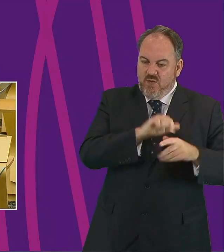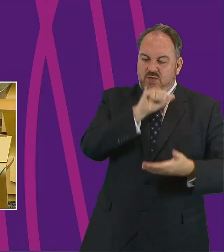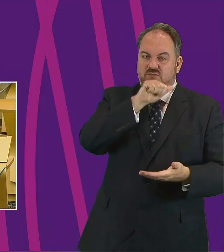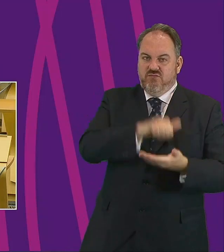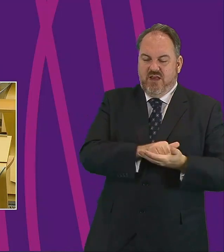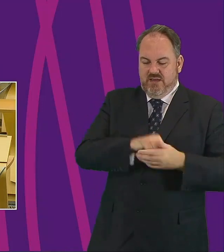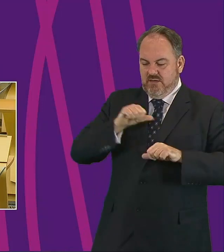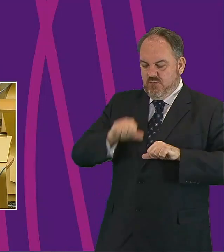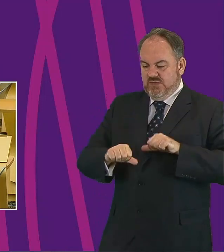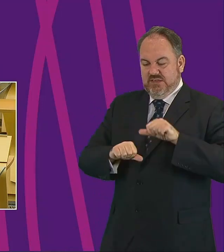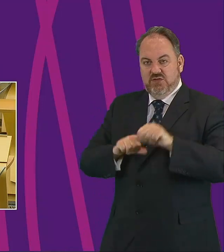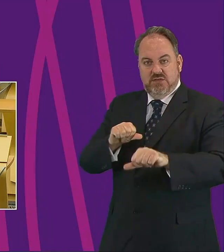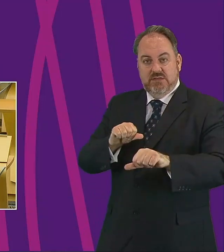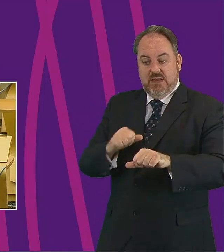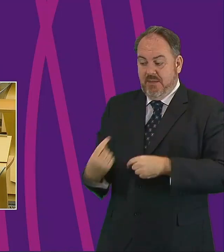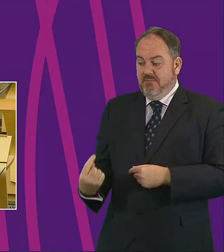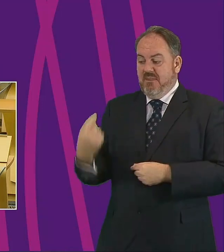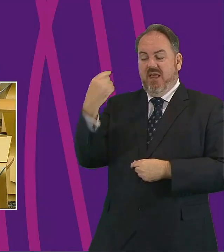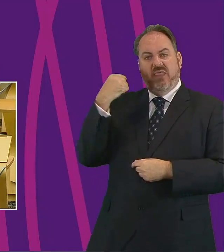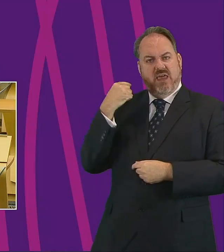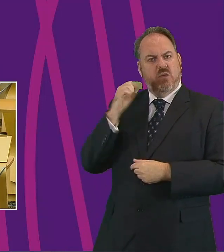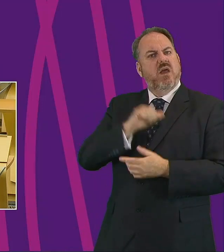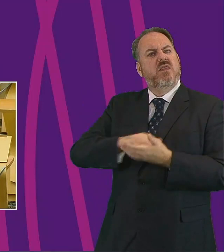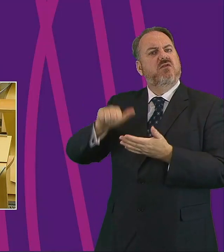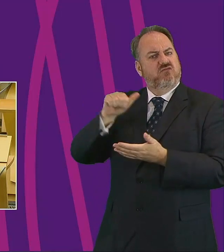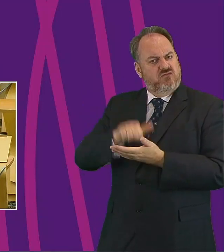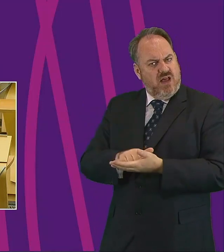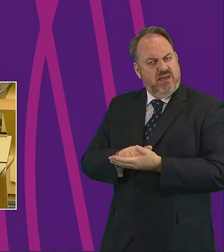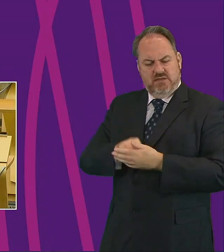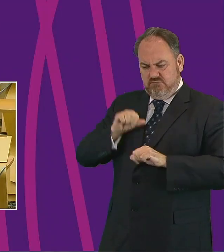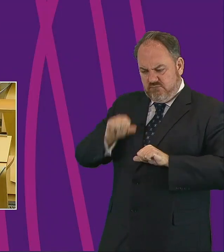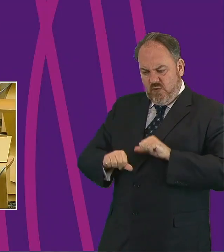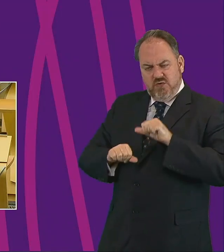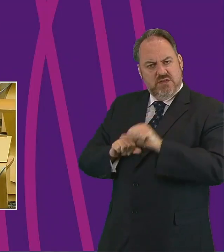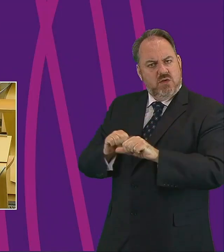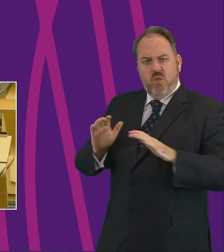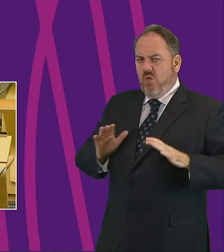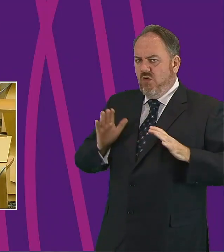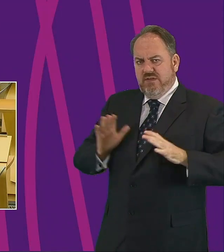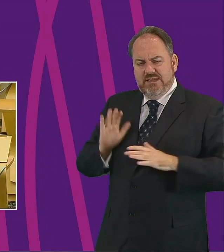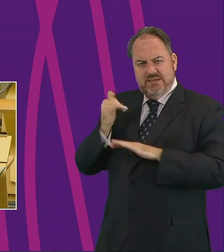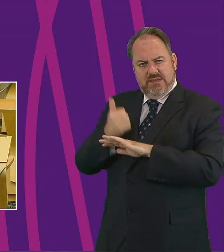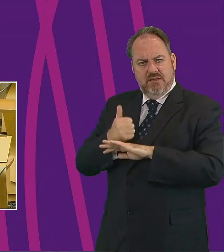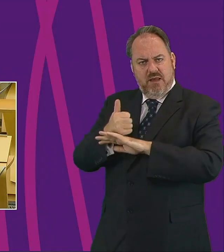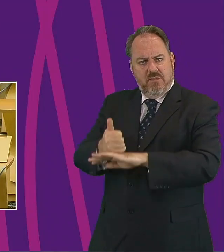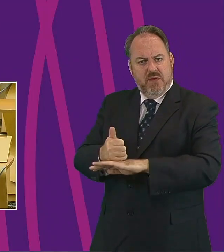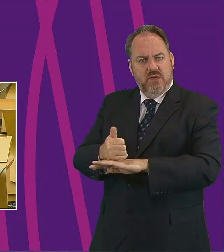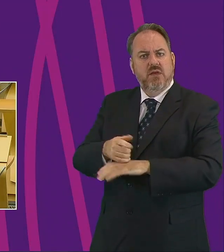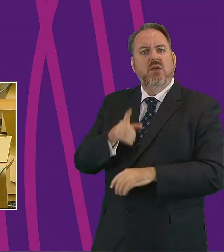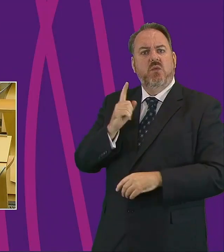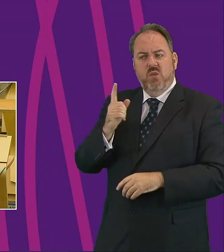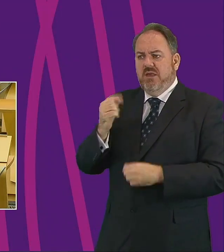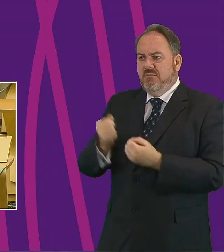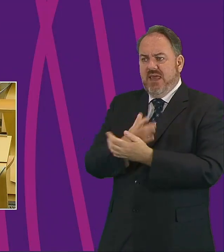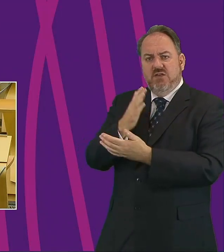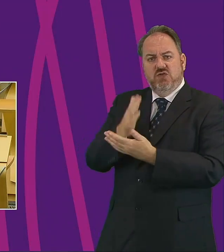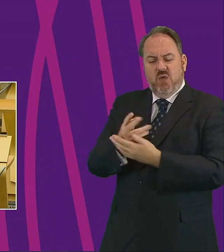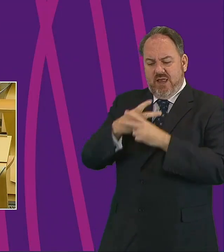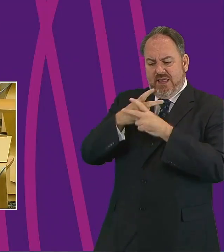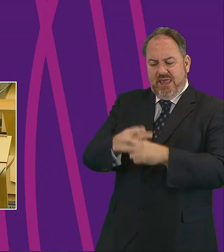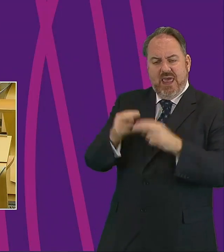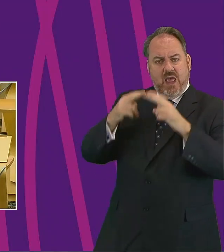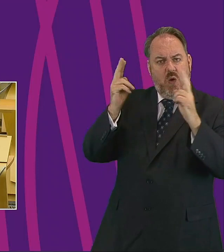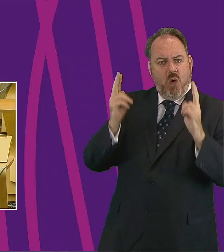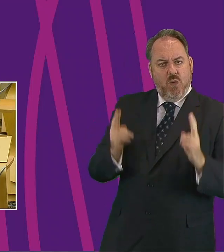weren't in place. We have had guidance in place for care homes, which involved the requirement for risk assessment to be done for